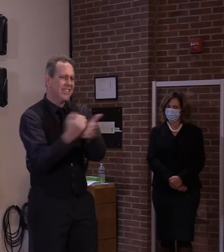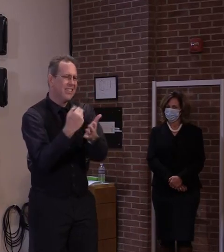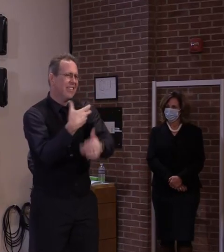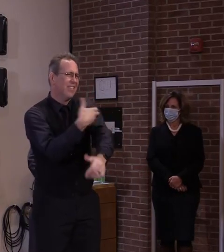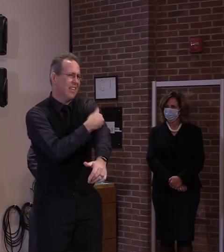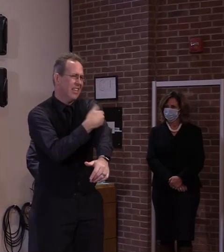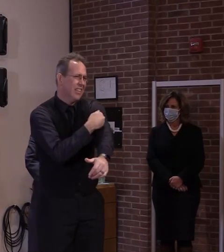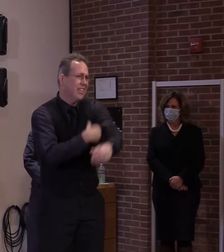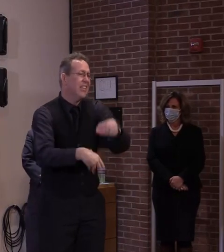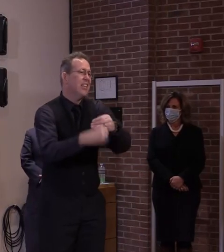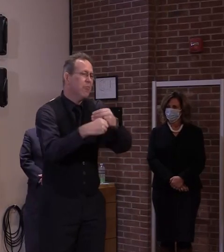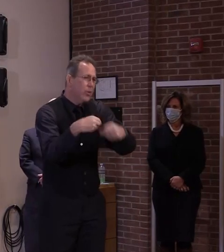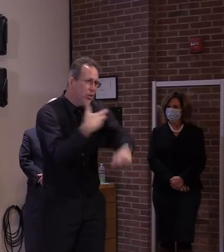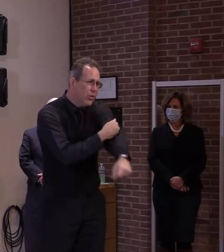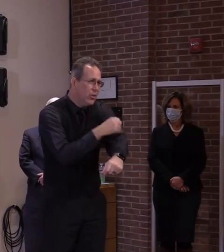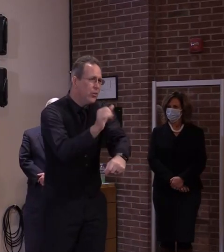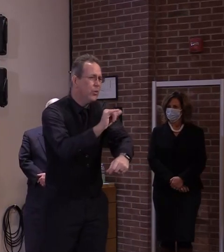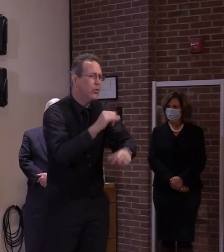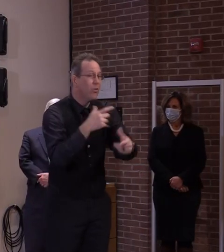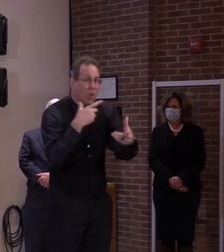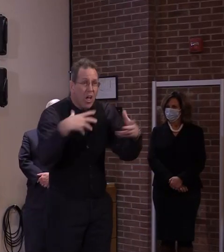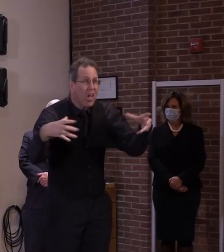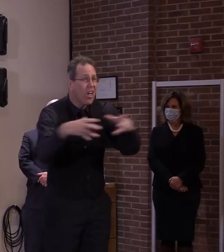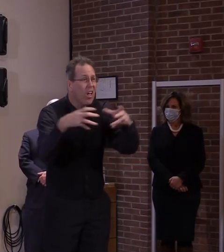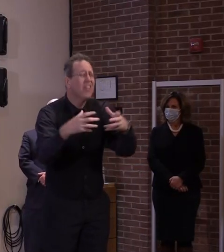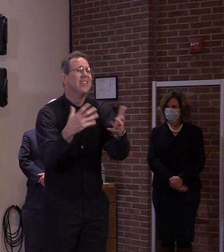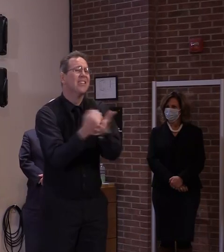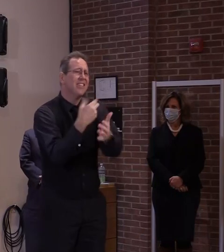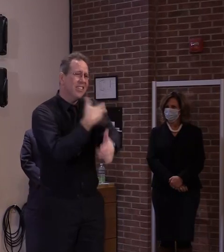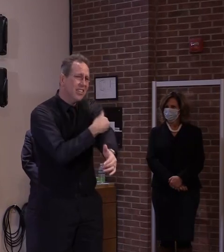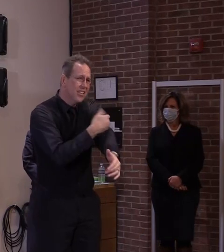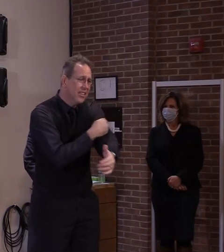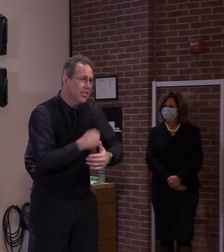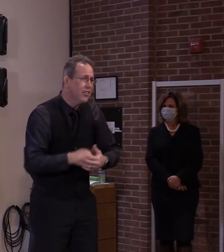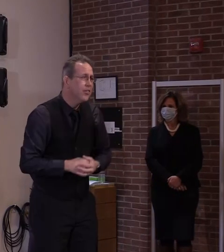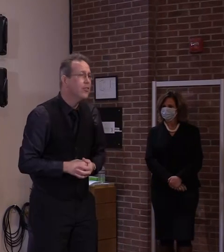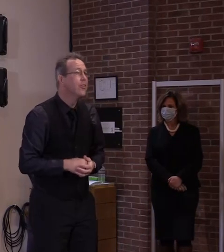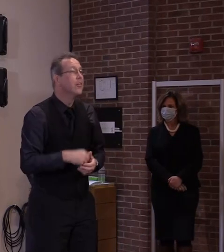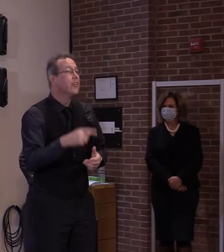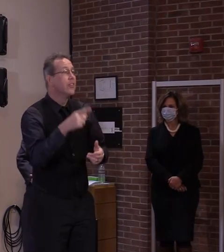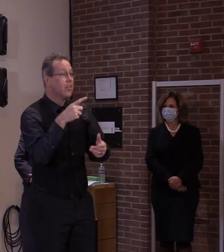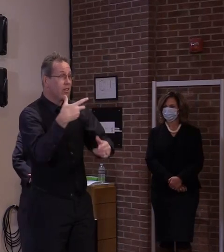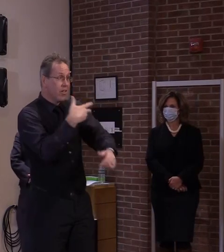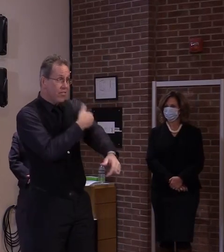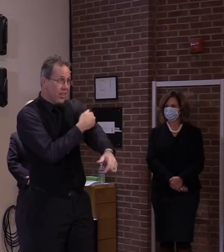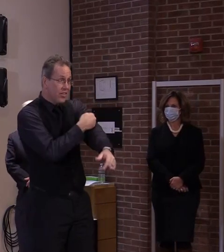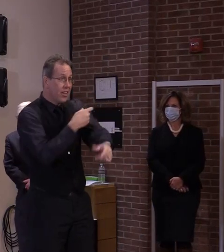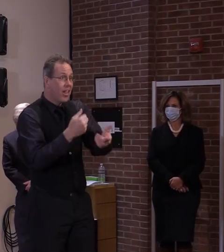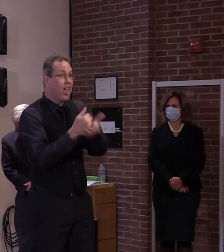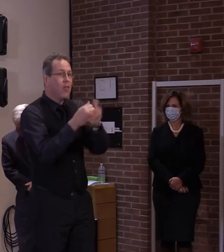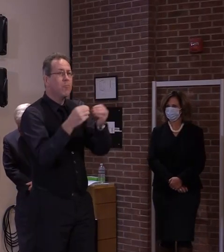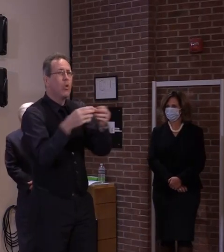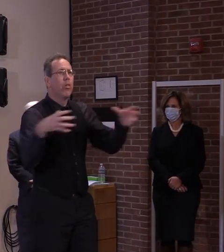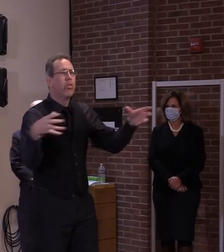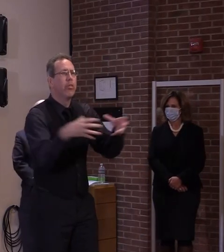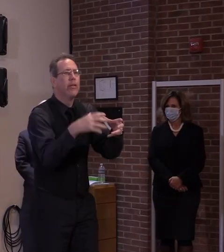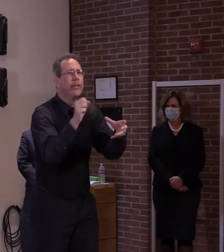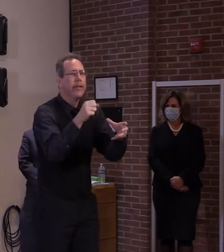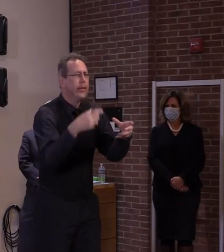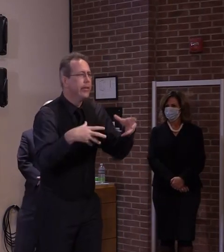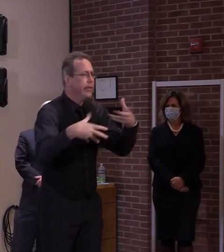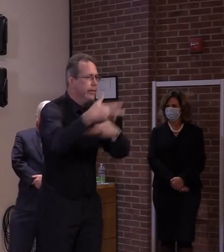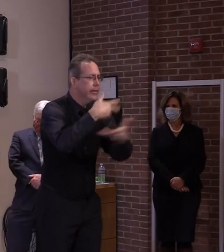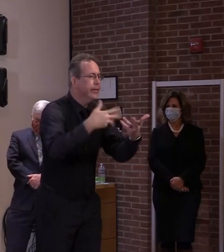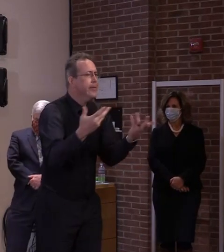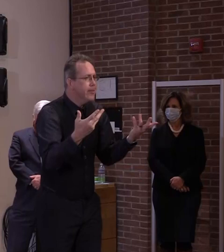but they do lie in the realm of making sure that the incentives are appropriate. And if a